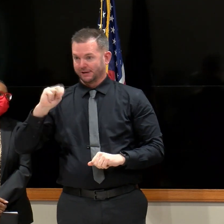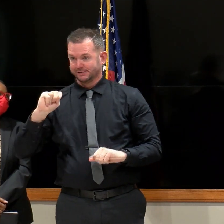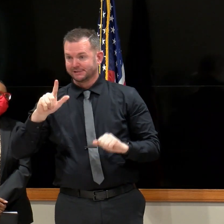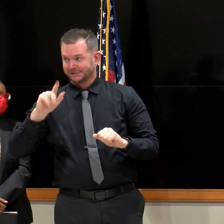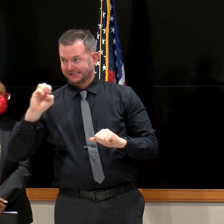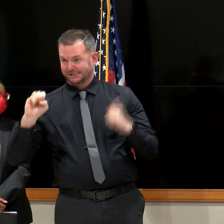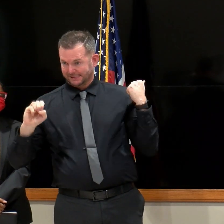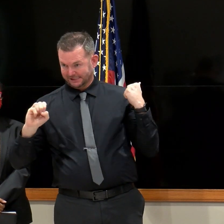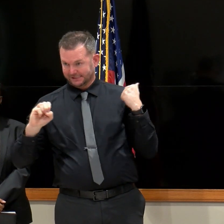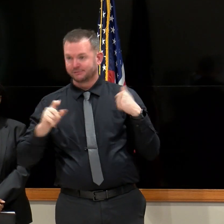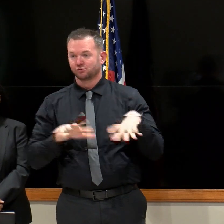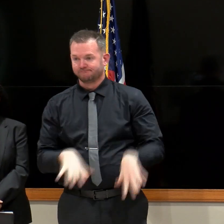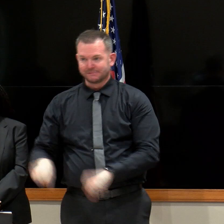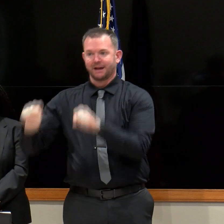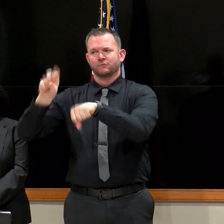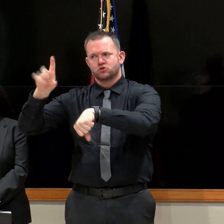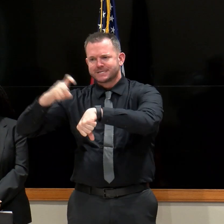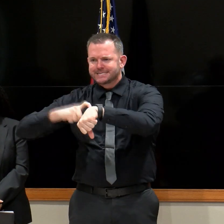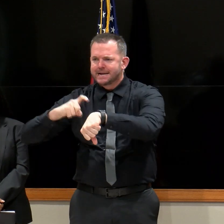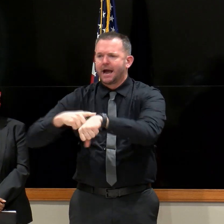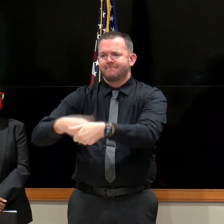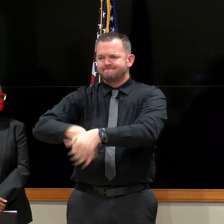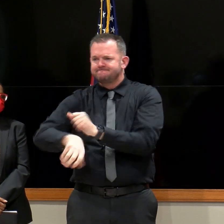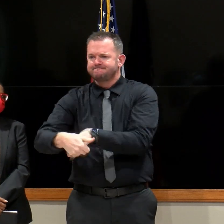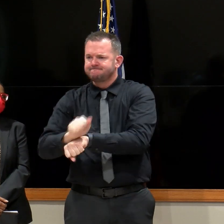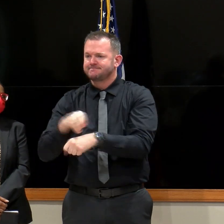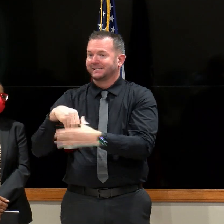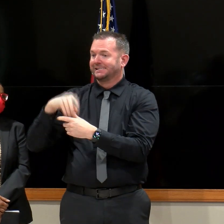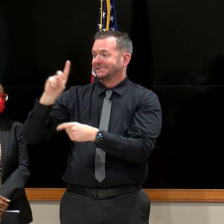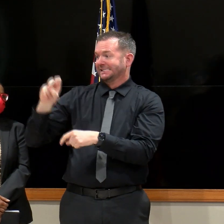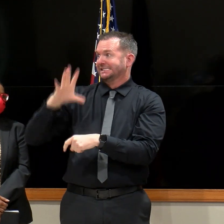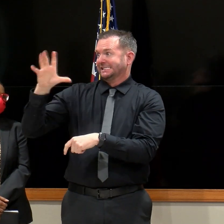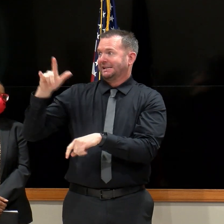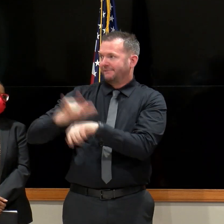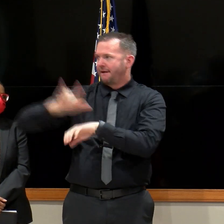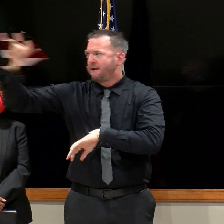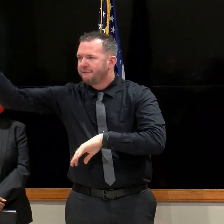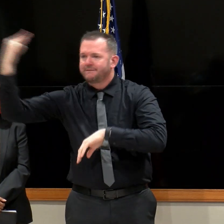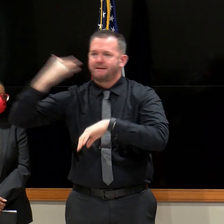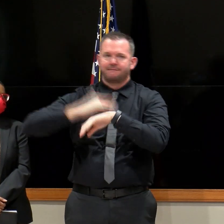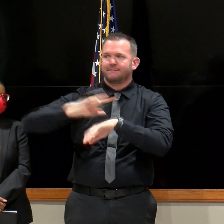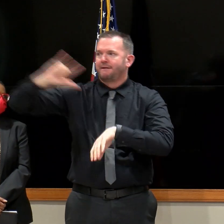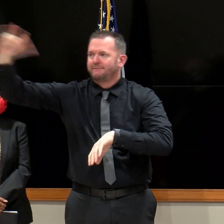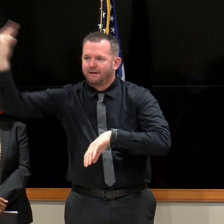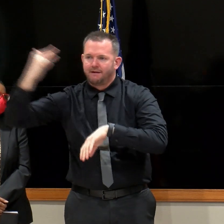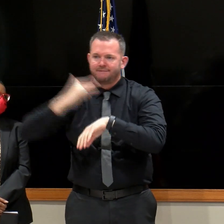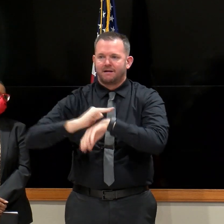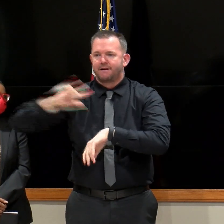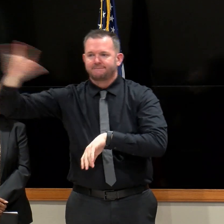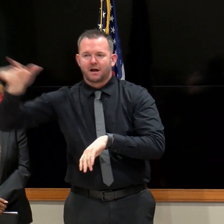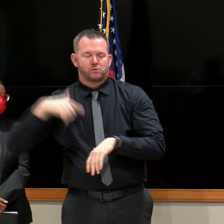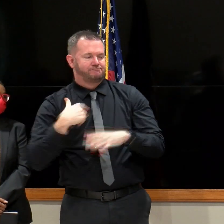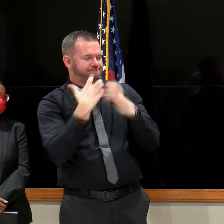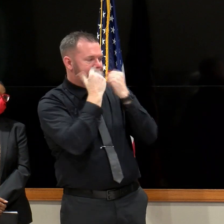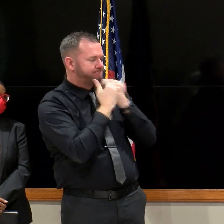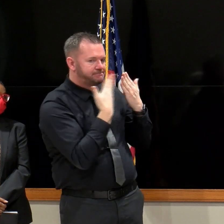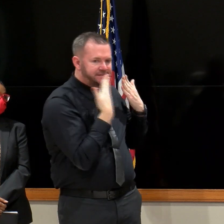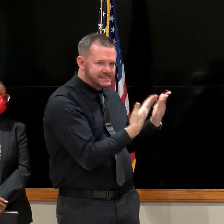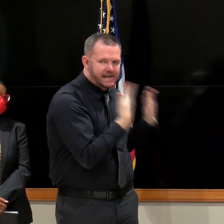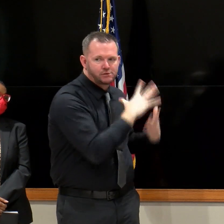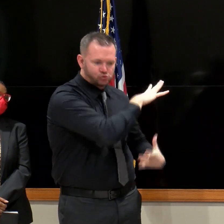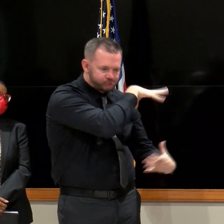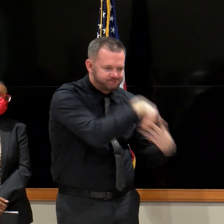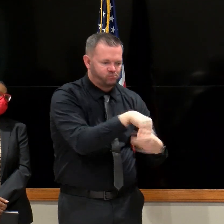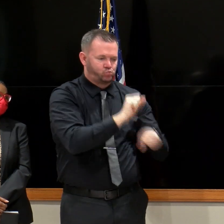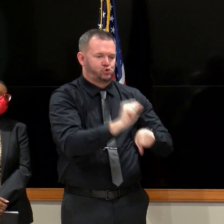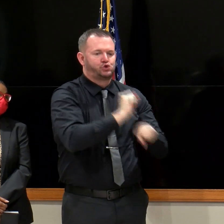time in D.C. and then flying back and forth. So let me thank you, Congresswoman, for your efforts